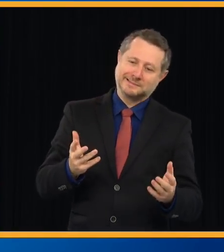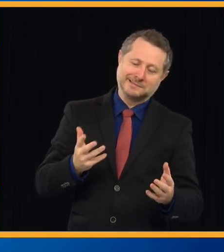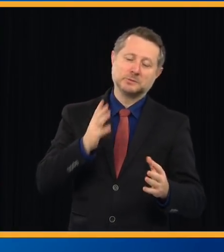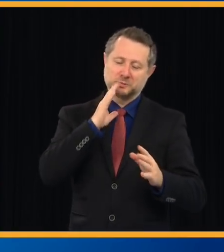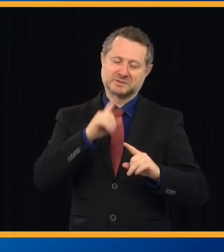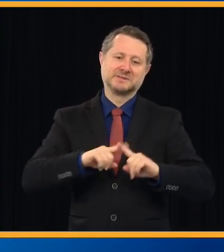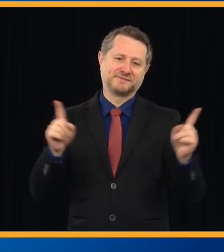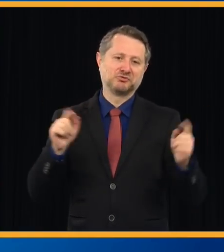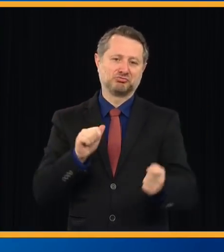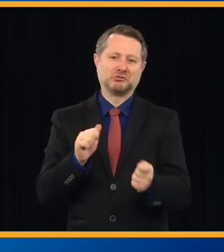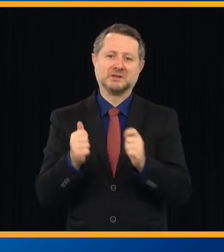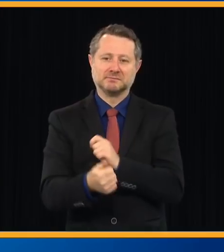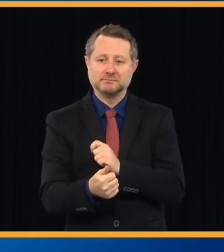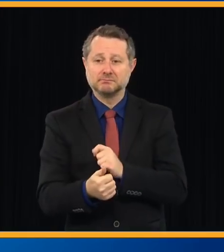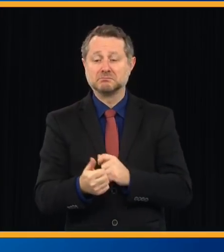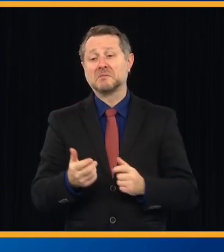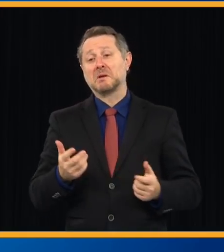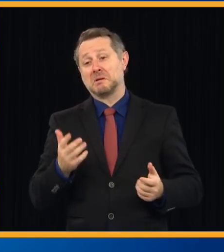But it did work.